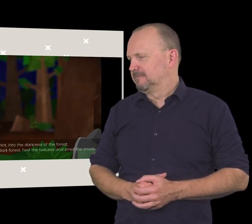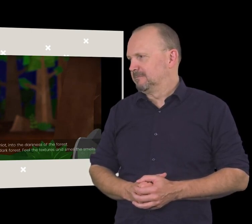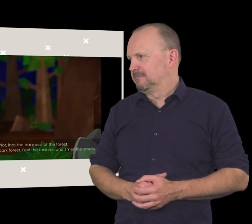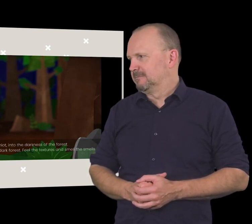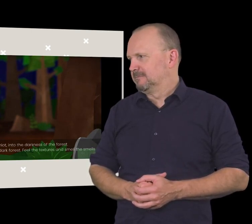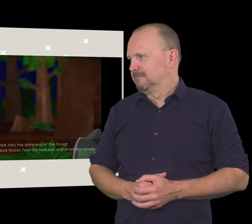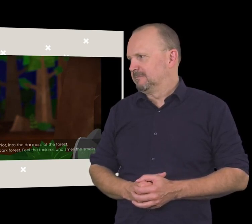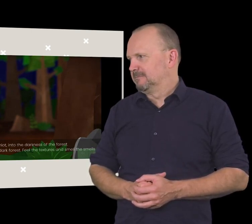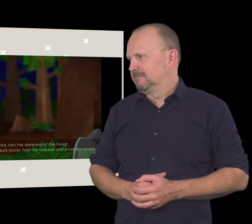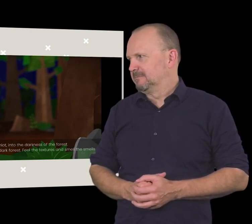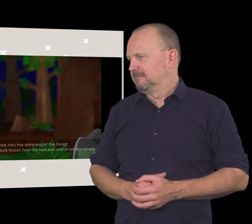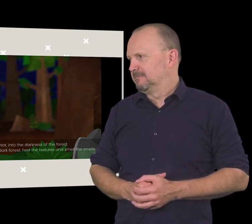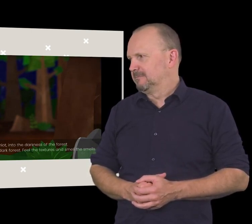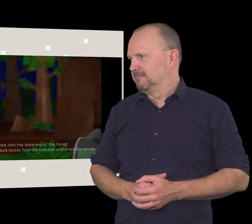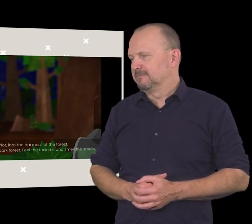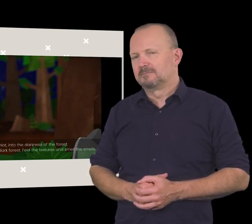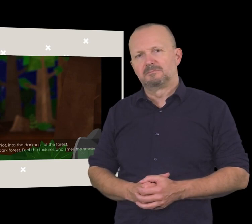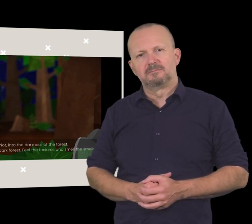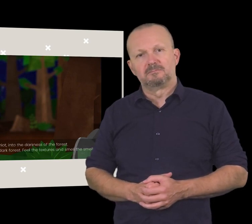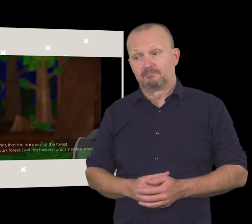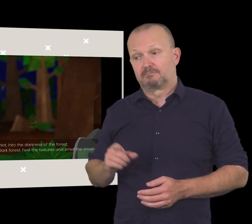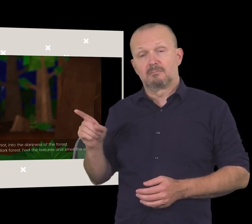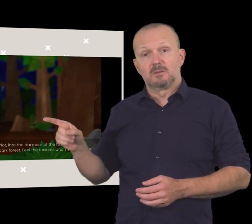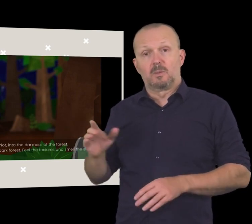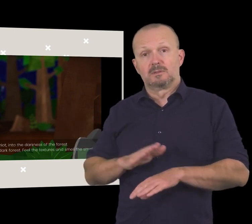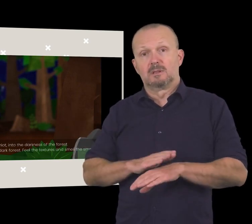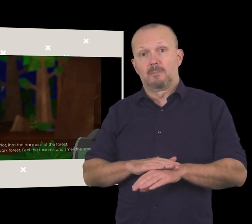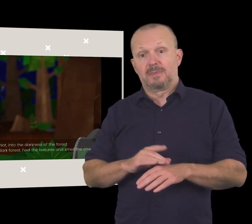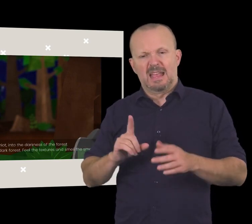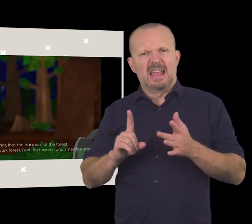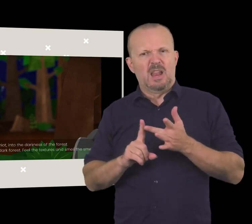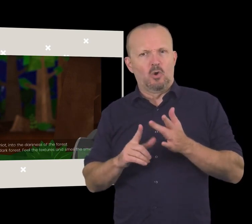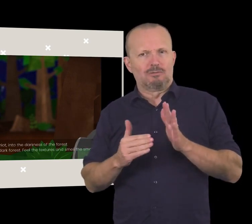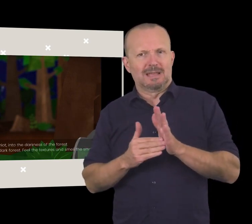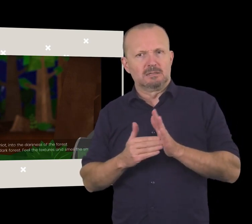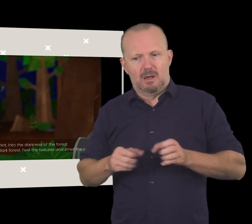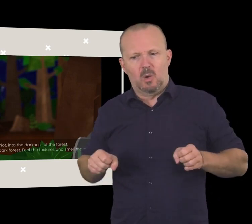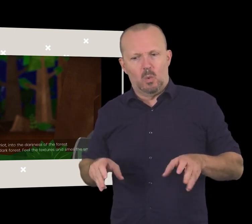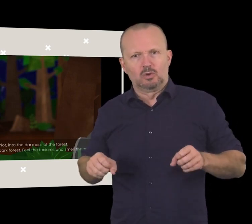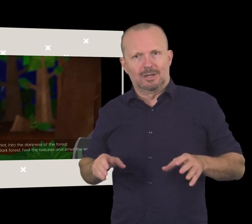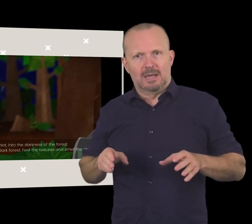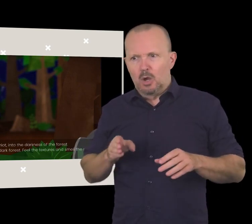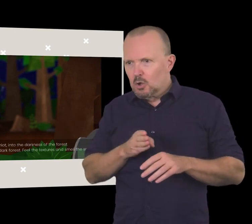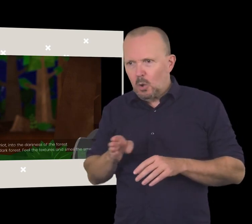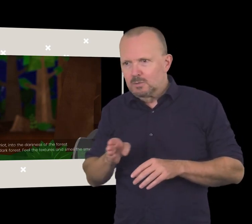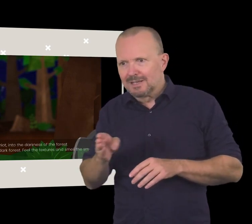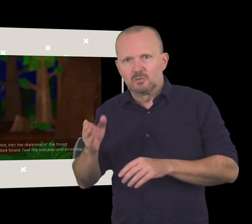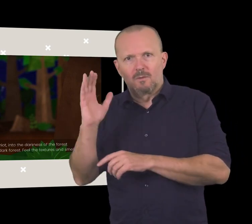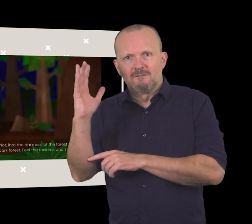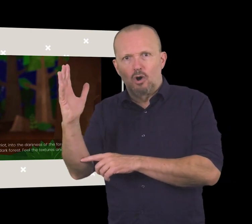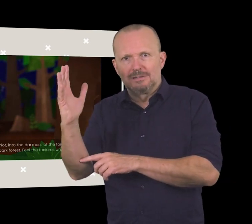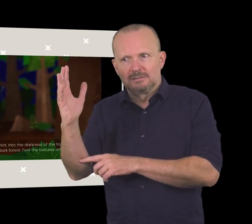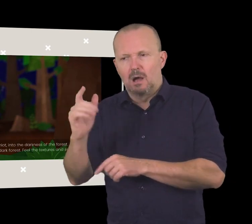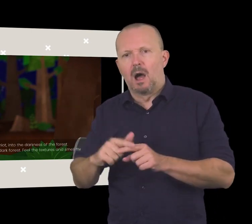And the other thing I'm going to do just at this moment, because this is when Eleonora goes into the forest, I'm